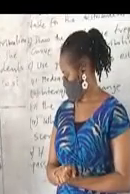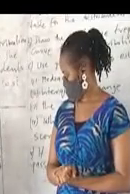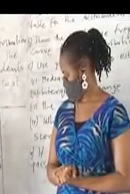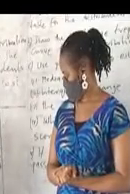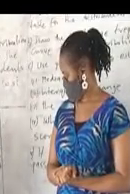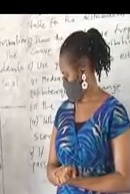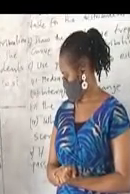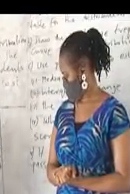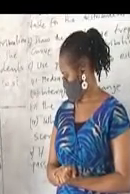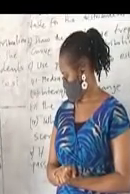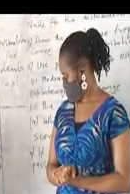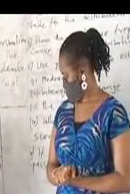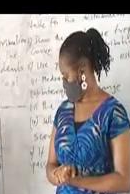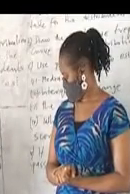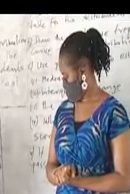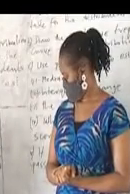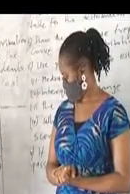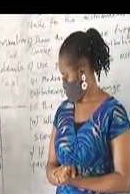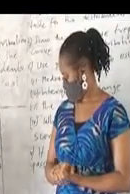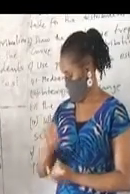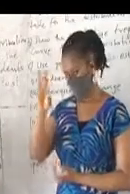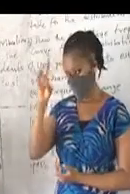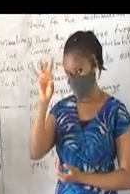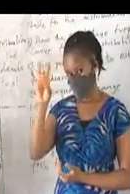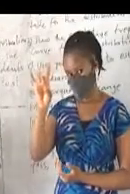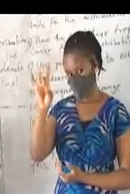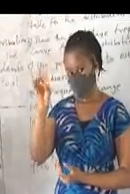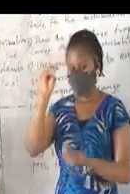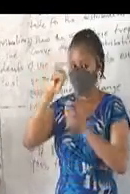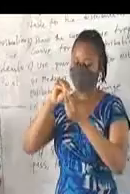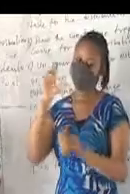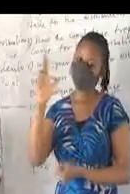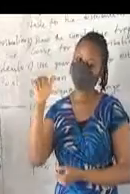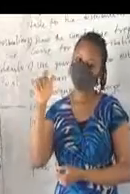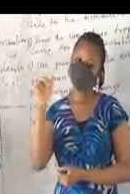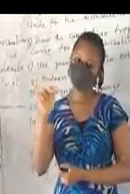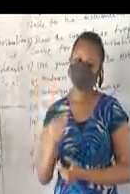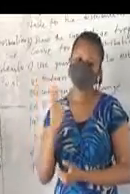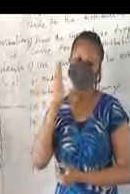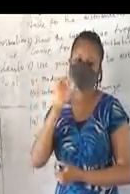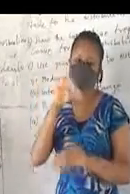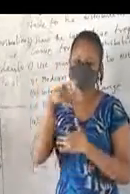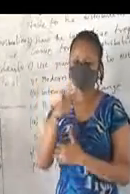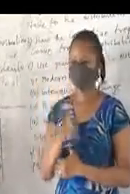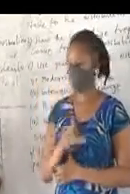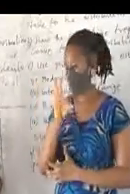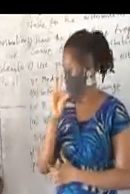Then 78 plus 13 to give